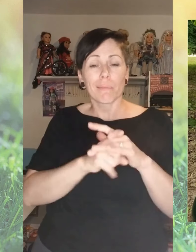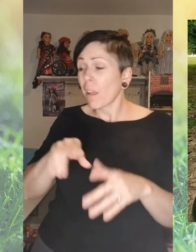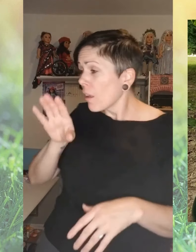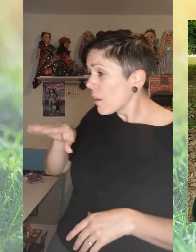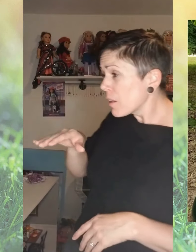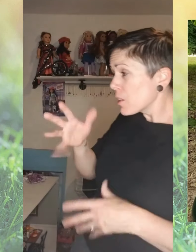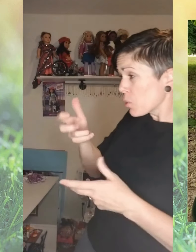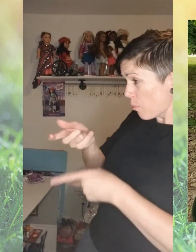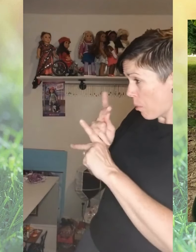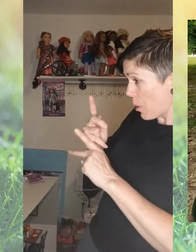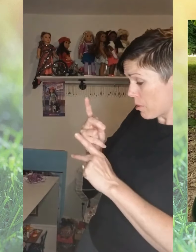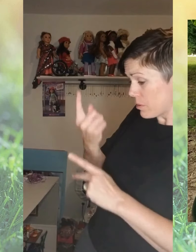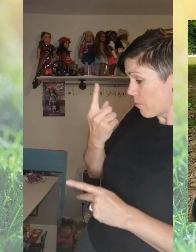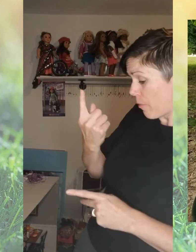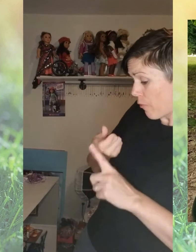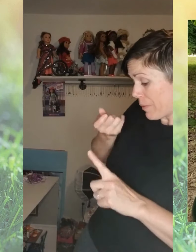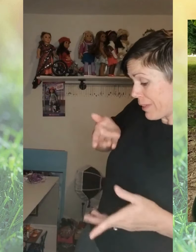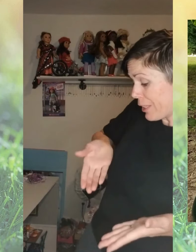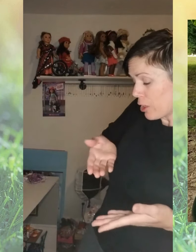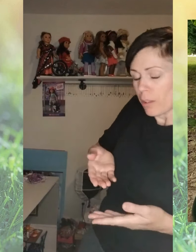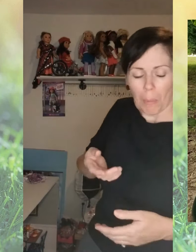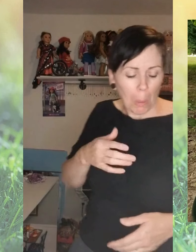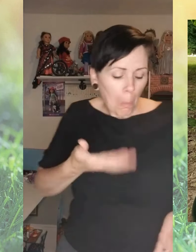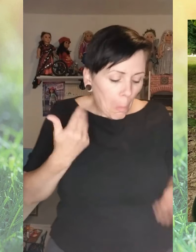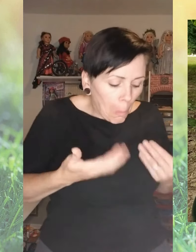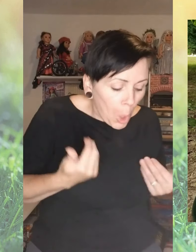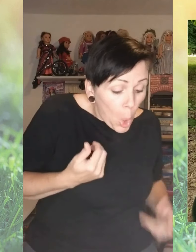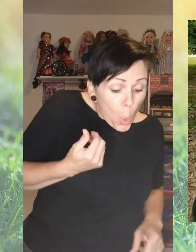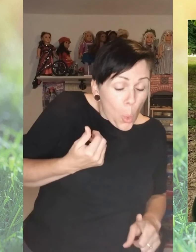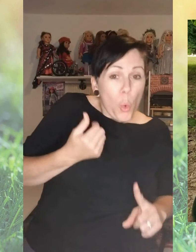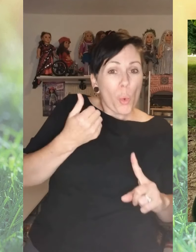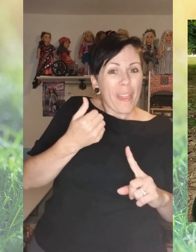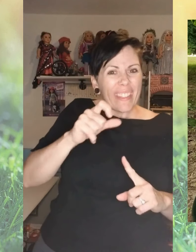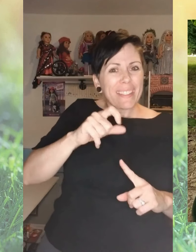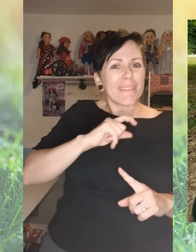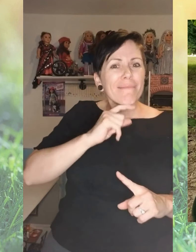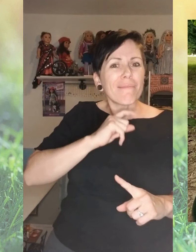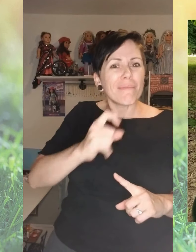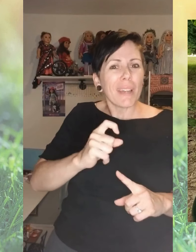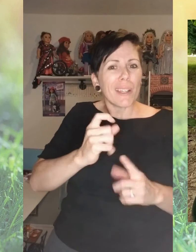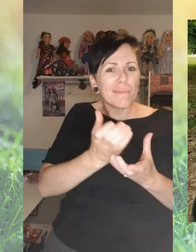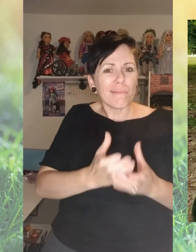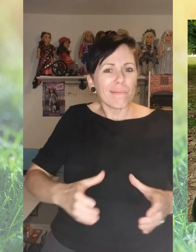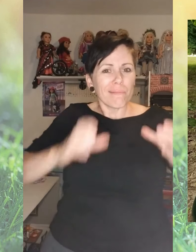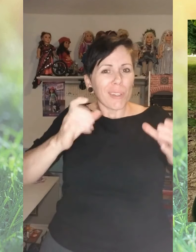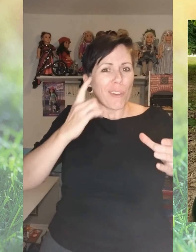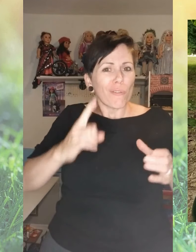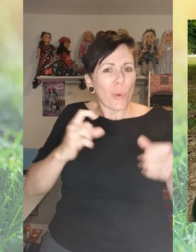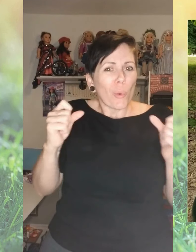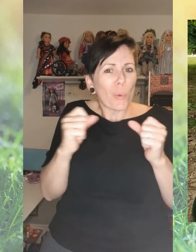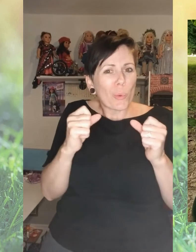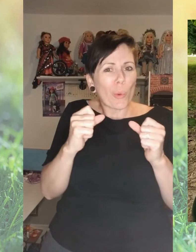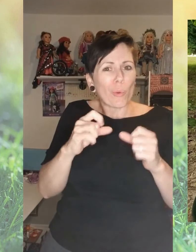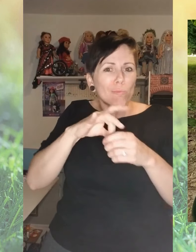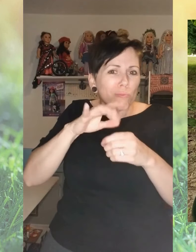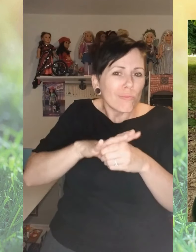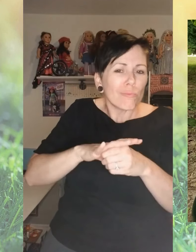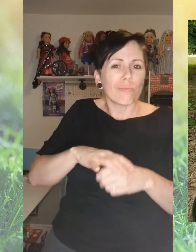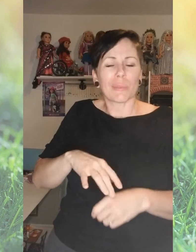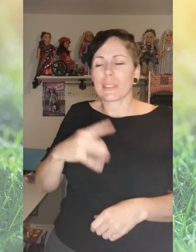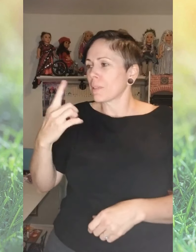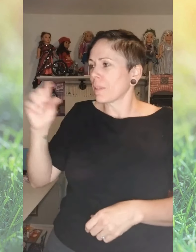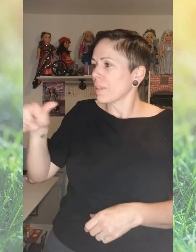like, "Ooh, this galvanized steel like drink cooler." Oh, and then somebody else brought over their little miniature Coca-Cola bottles. And I was like, "Oh, put